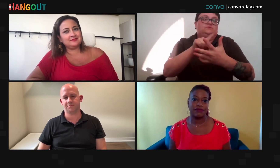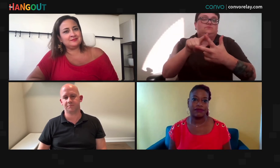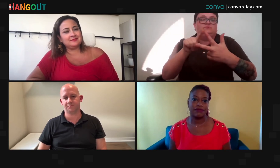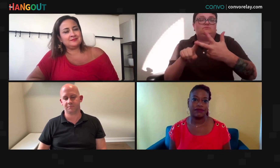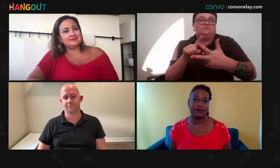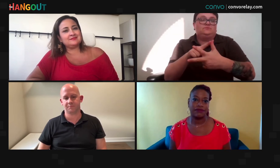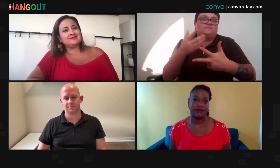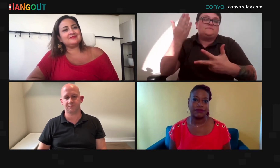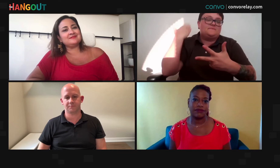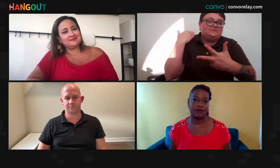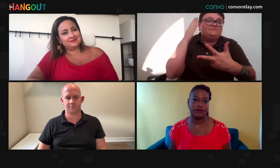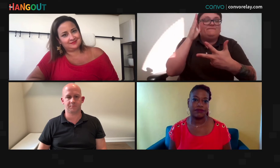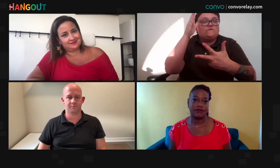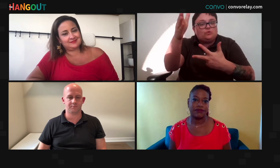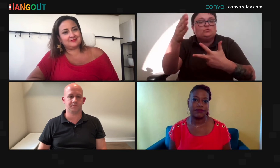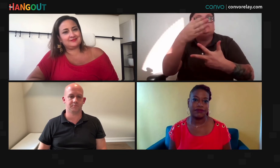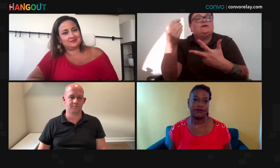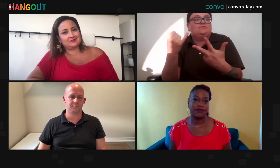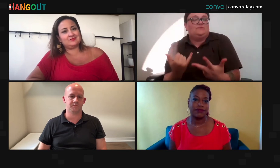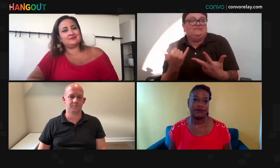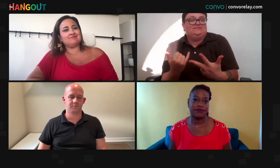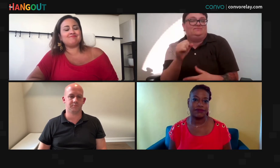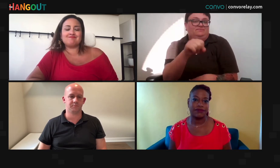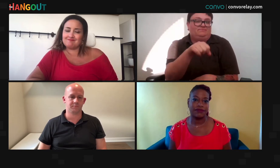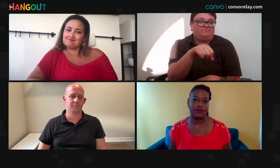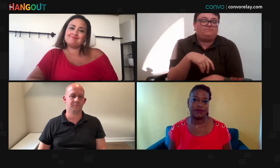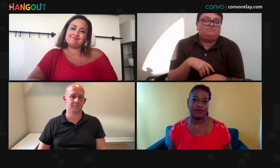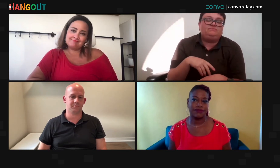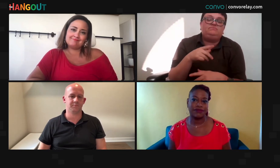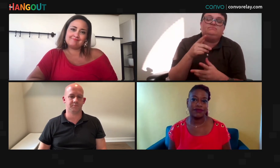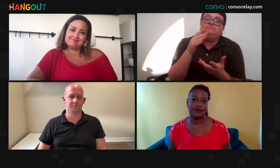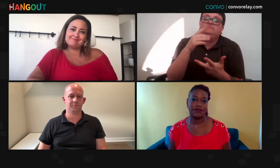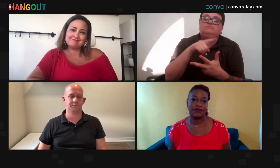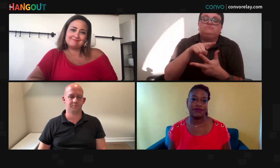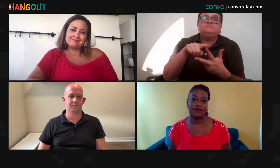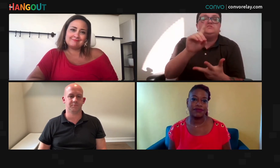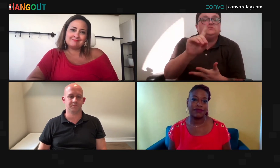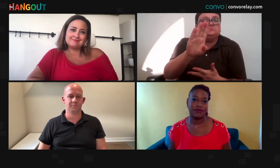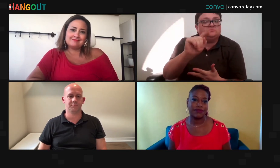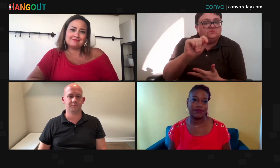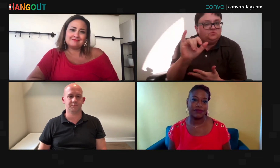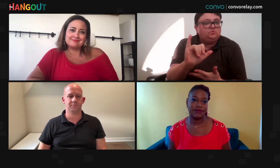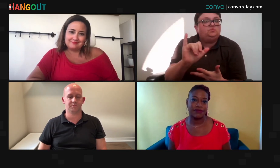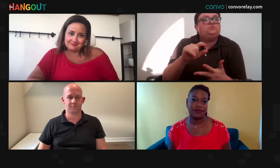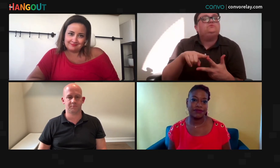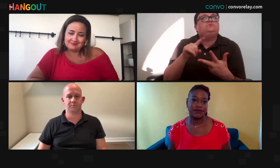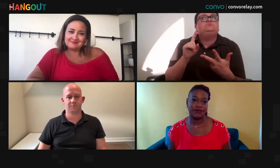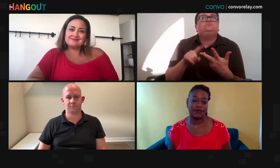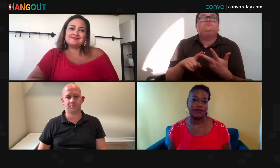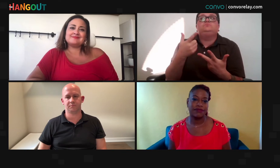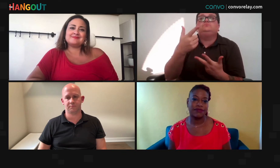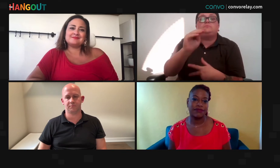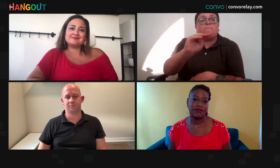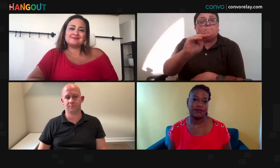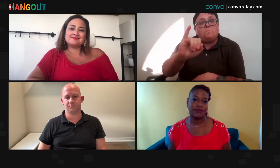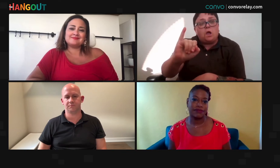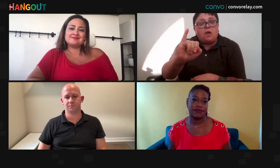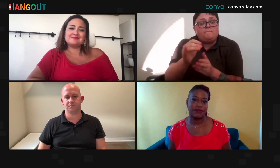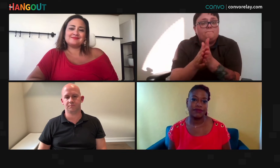and all sessions do approach the past, future, and present in all sessions. DPT does that as well